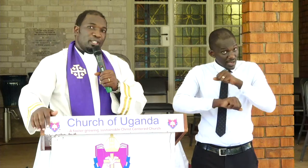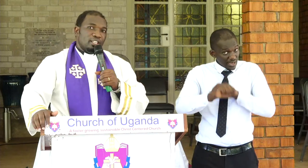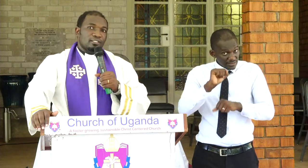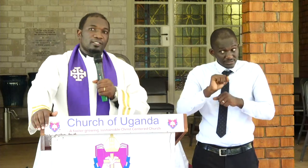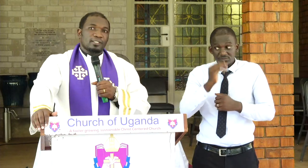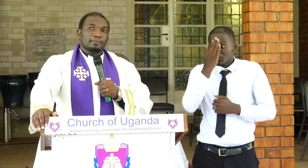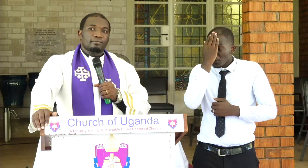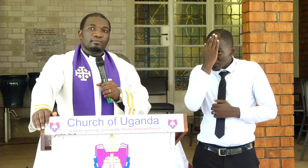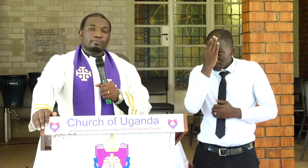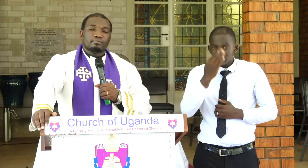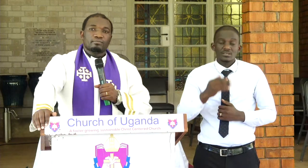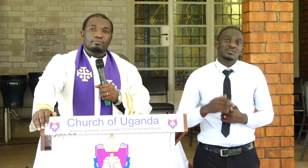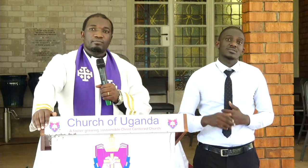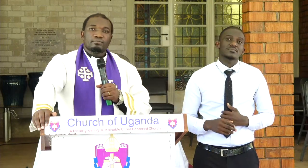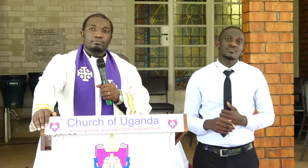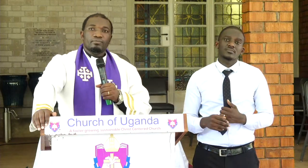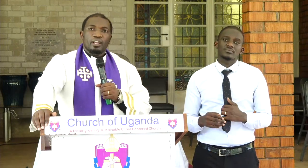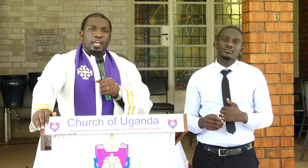of obedience.